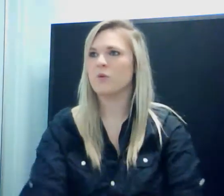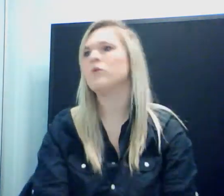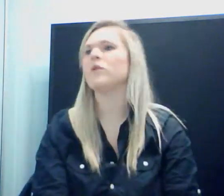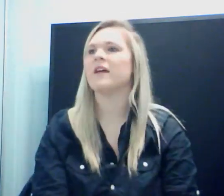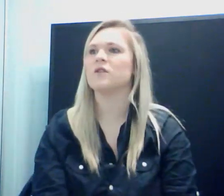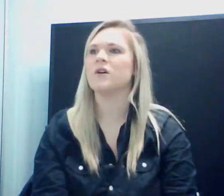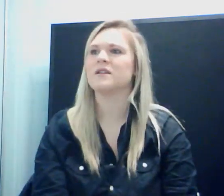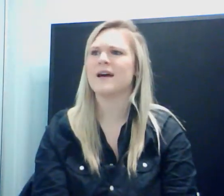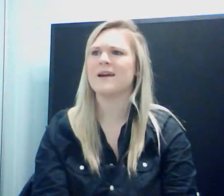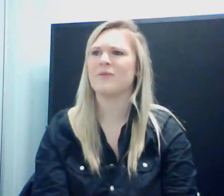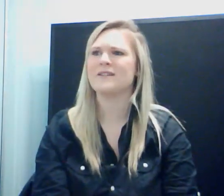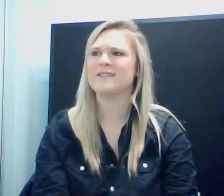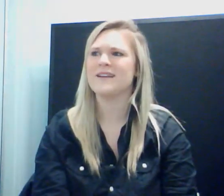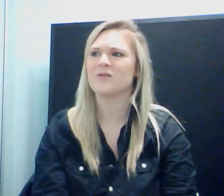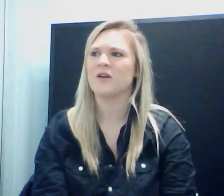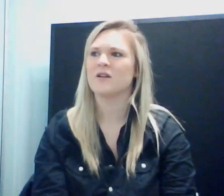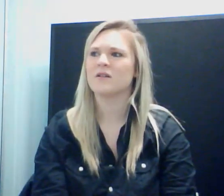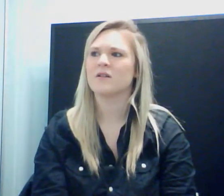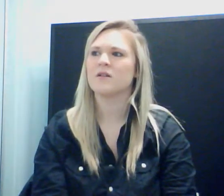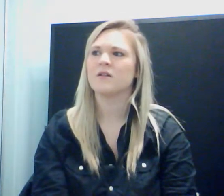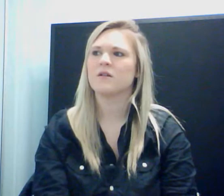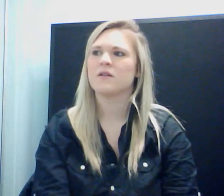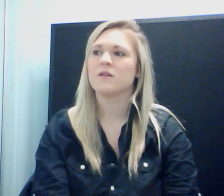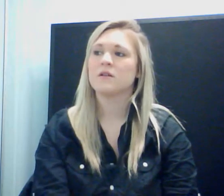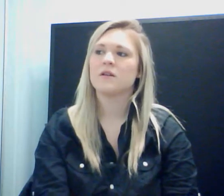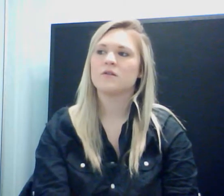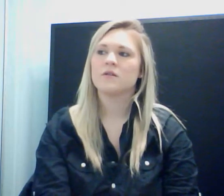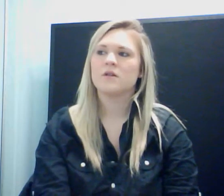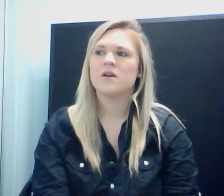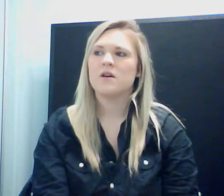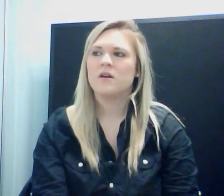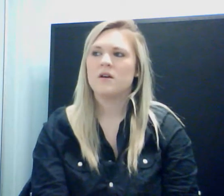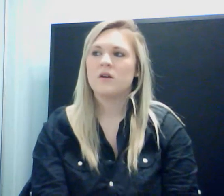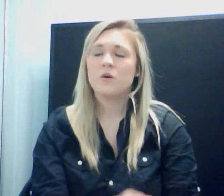Ooh, that's a long time. Why does it take so long? You will go for a mortgage interview.